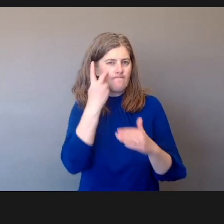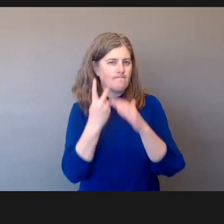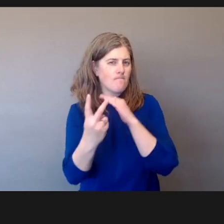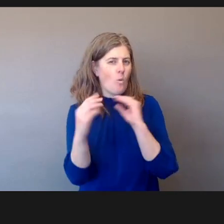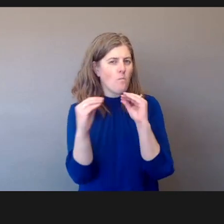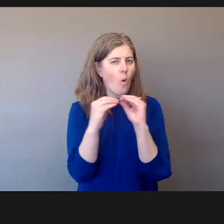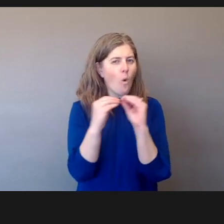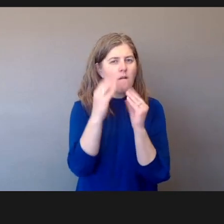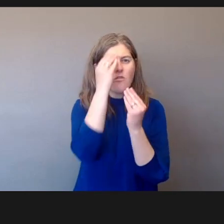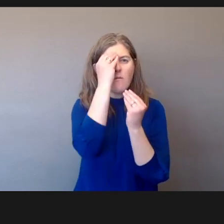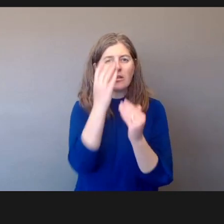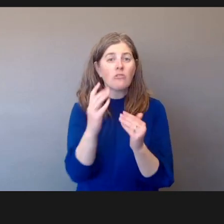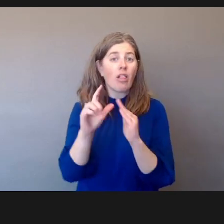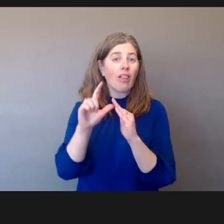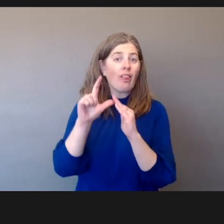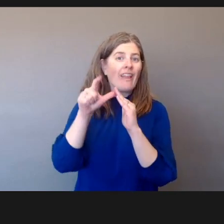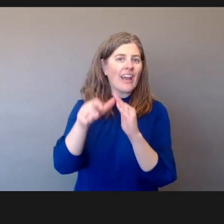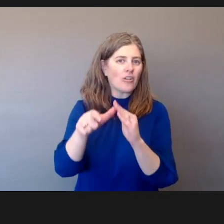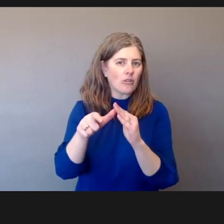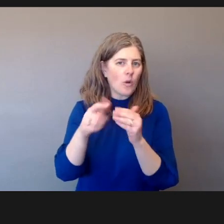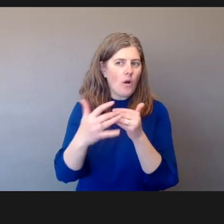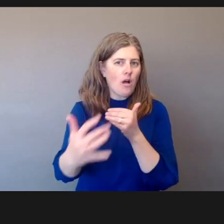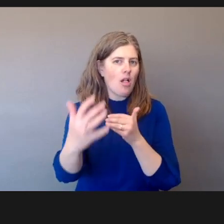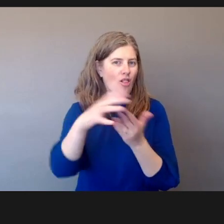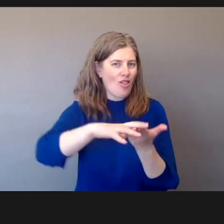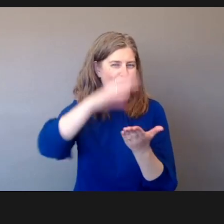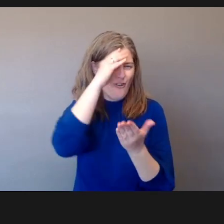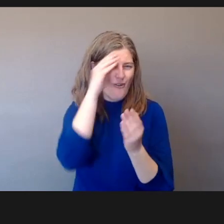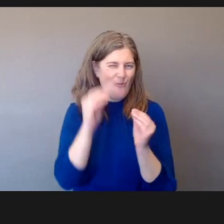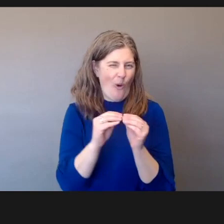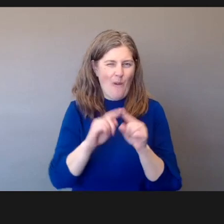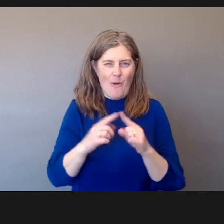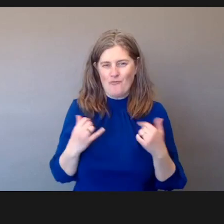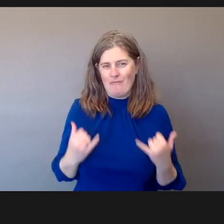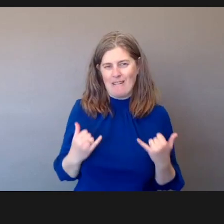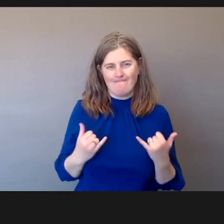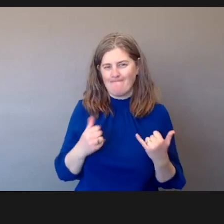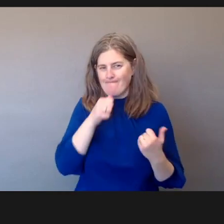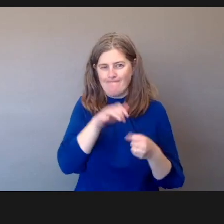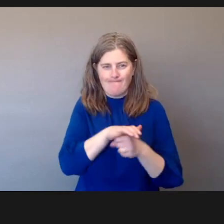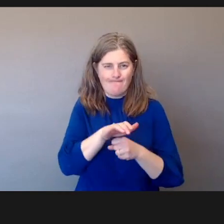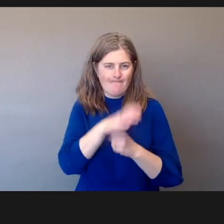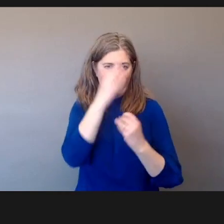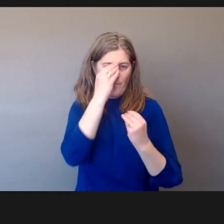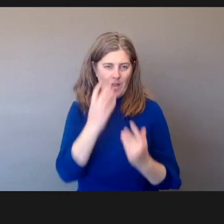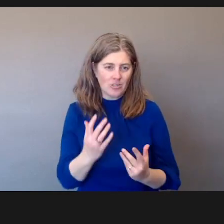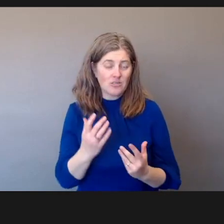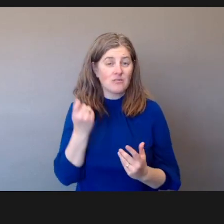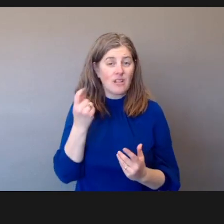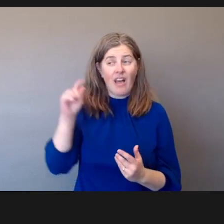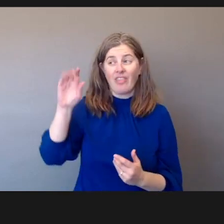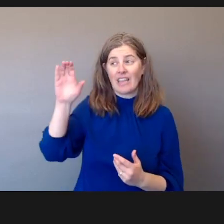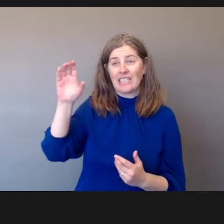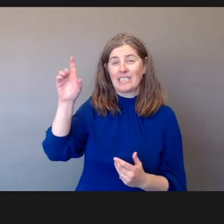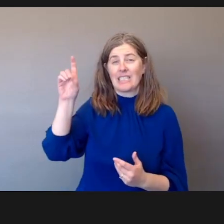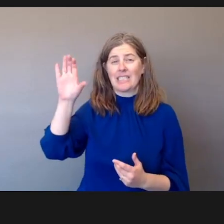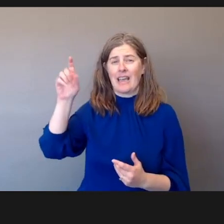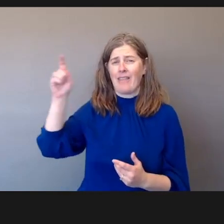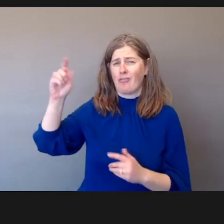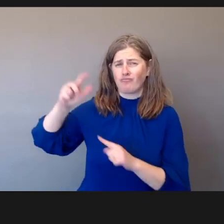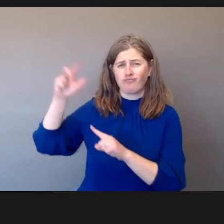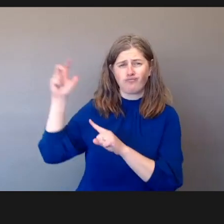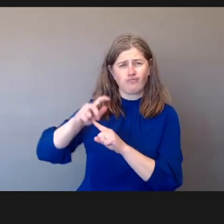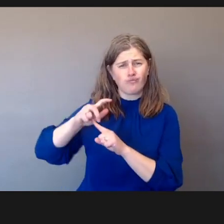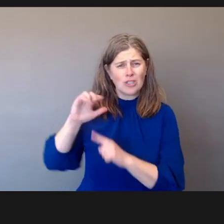information on later. But it is, the CDC did a really excellent job.